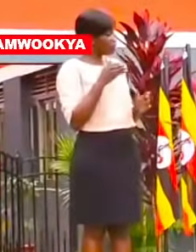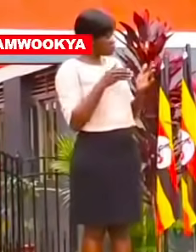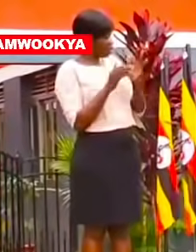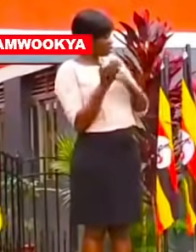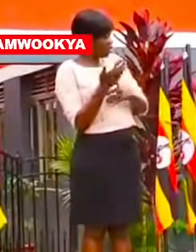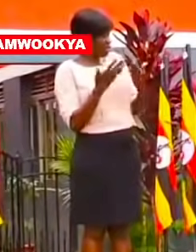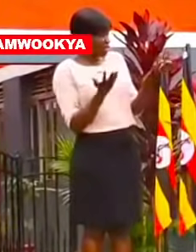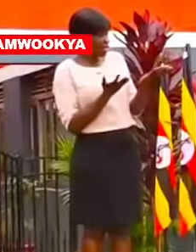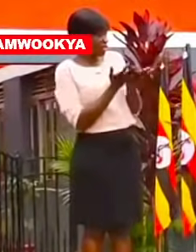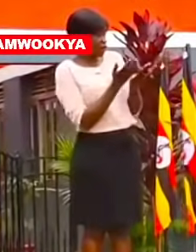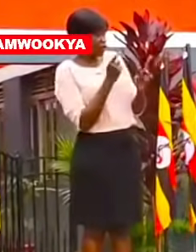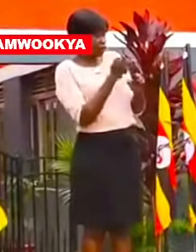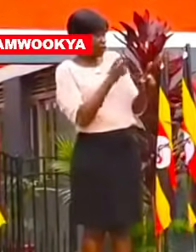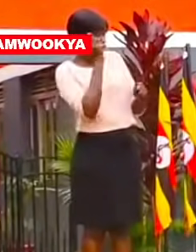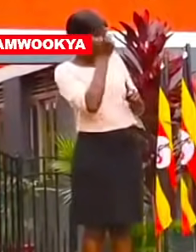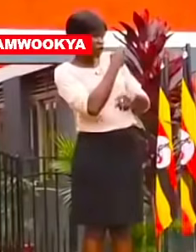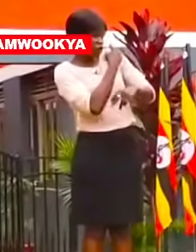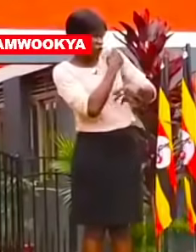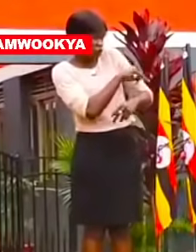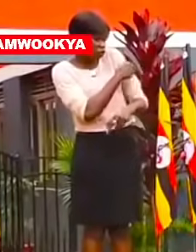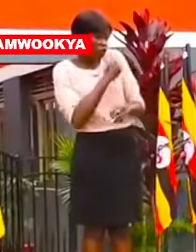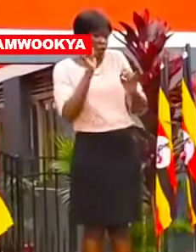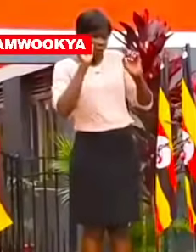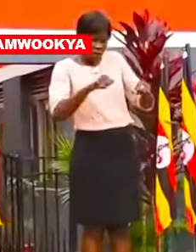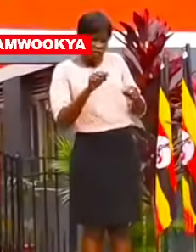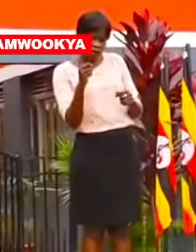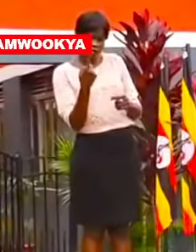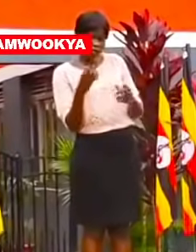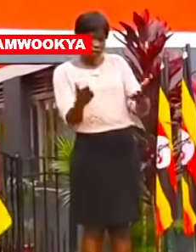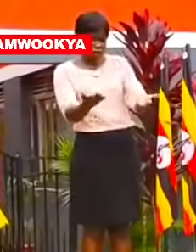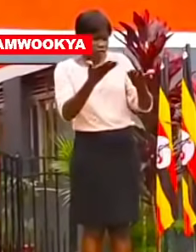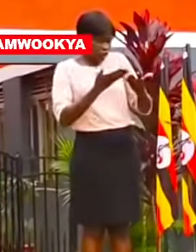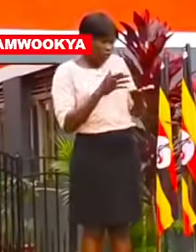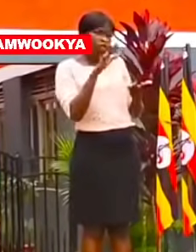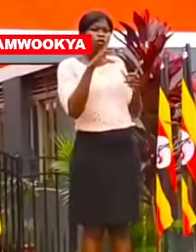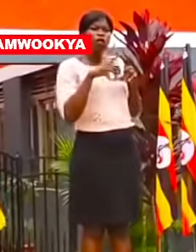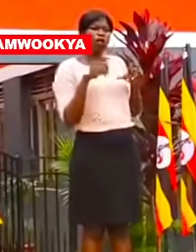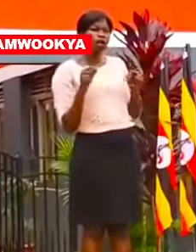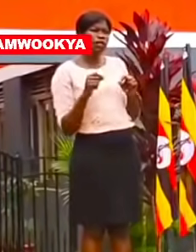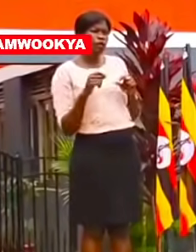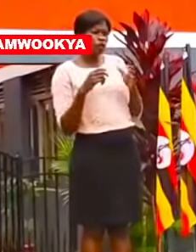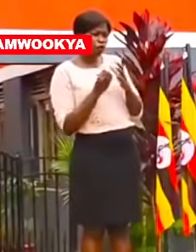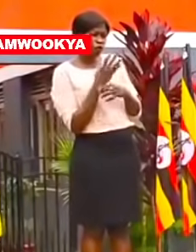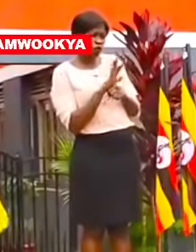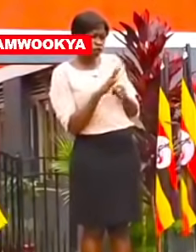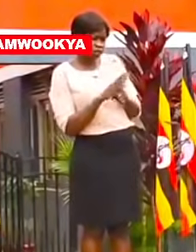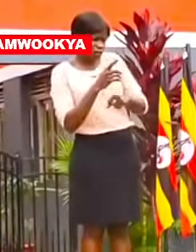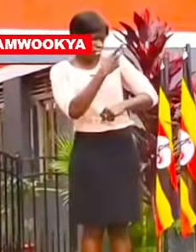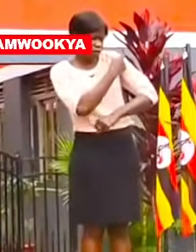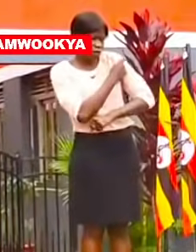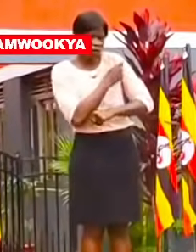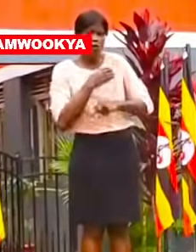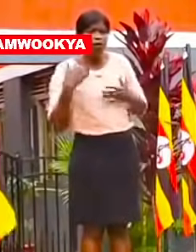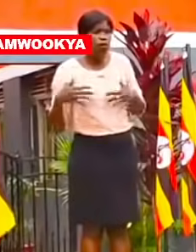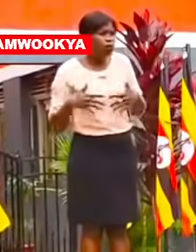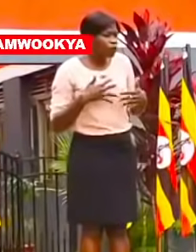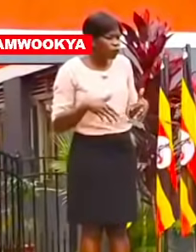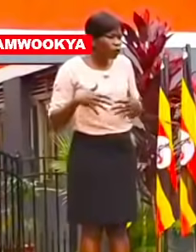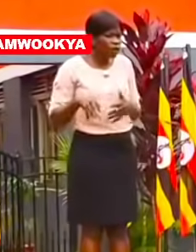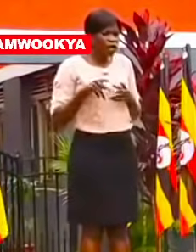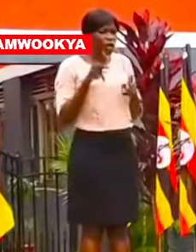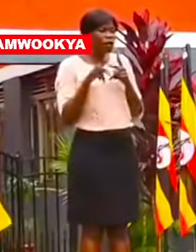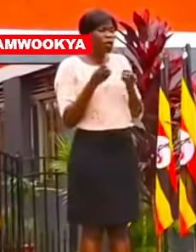lya gavumenti olina okusooka okulaga vaccine card yo. Kakati kitegeeza nti bannayuganda bangi tebagenda kufuna bujjanjabi kubanga vaccine